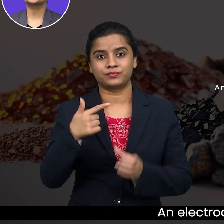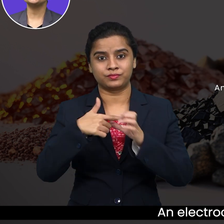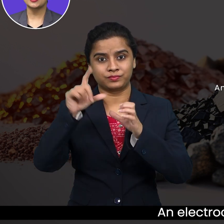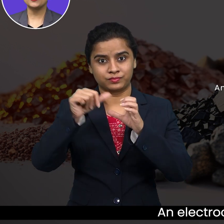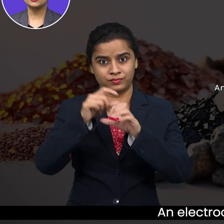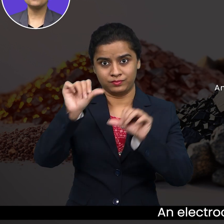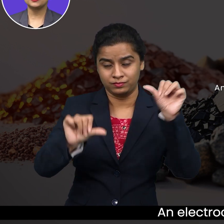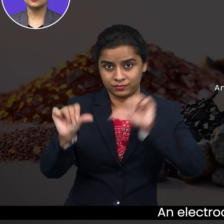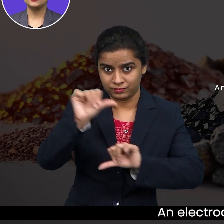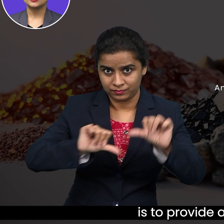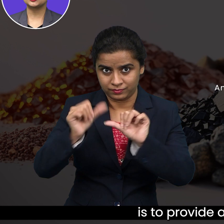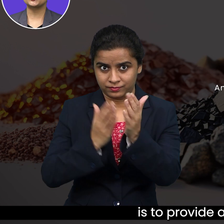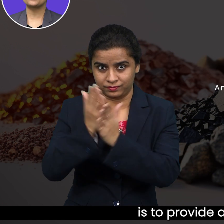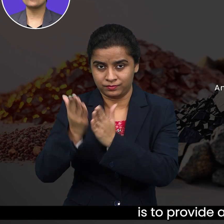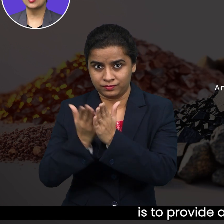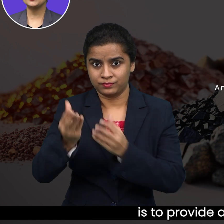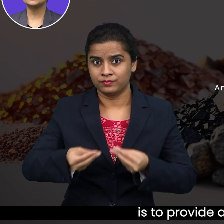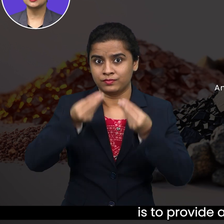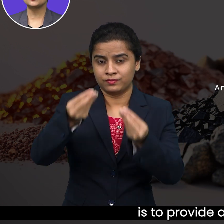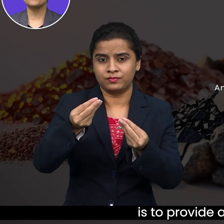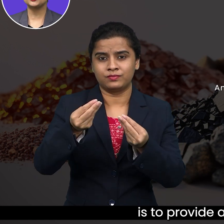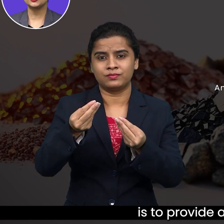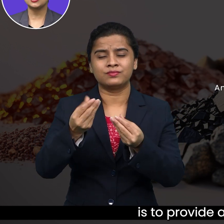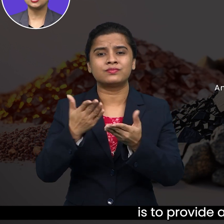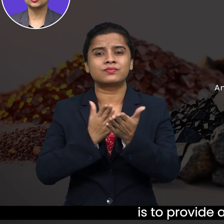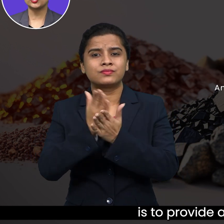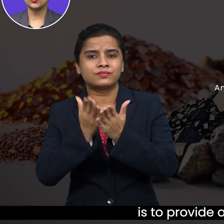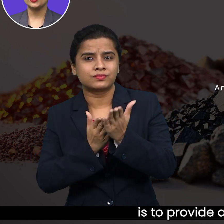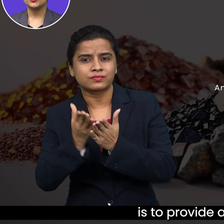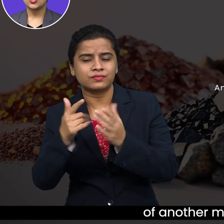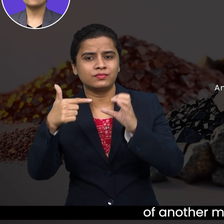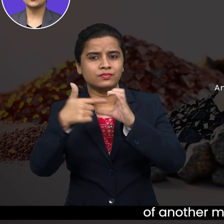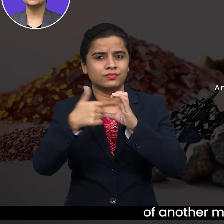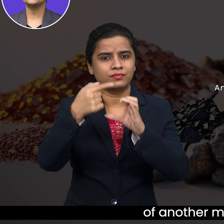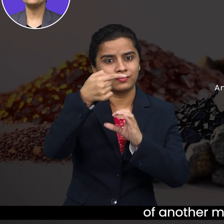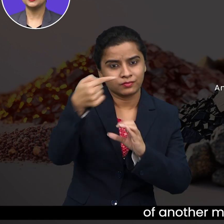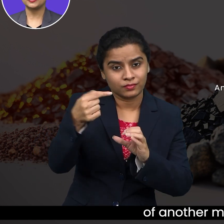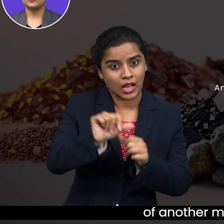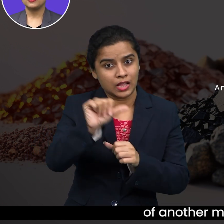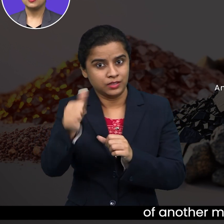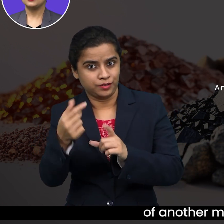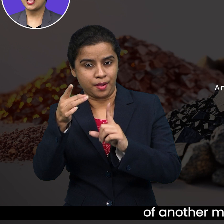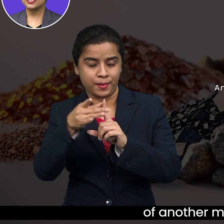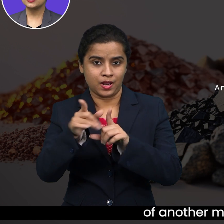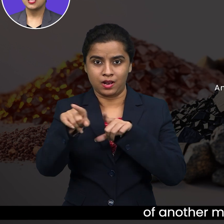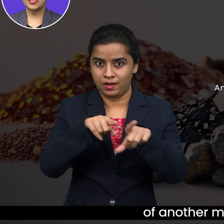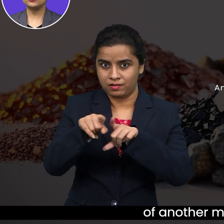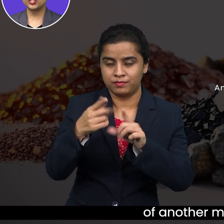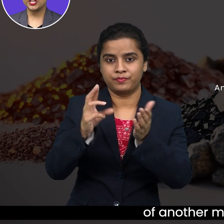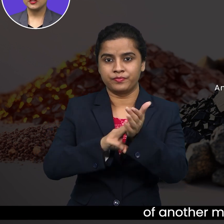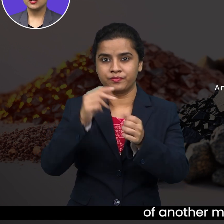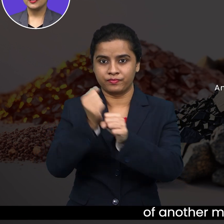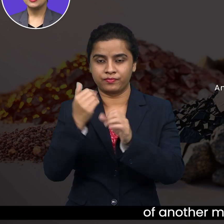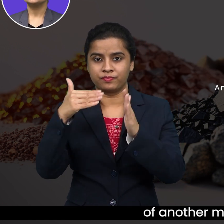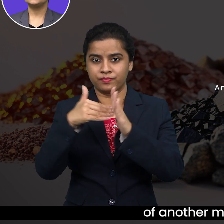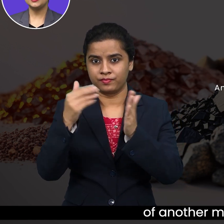An electrochemical method is to provide a sacrificial electrode of another metal like